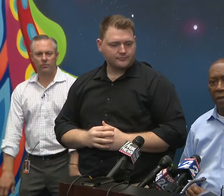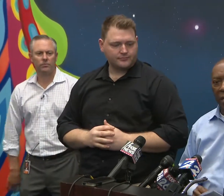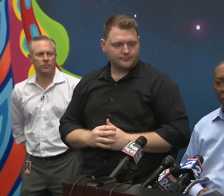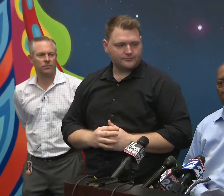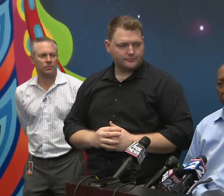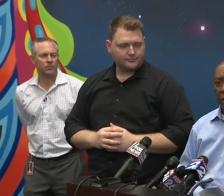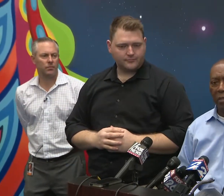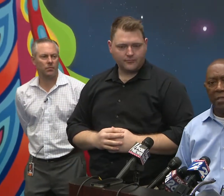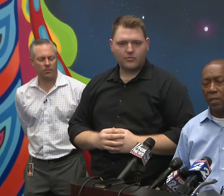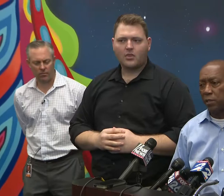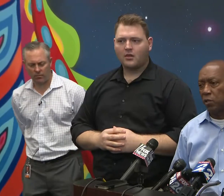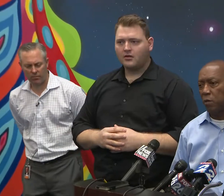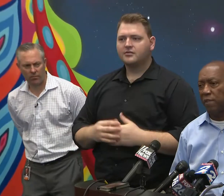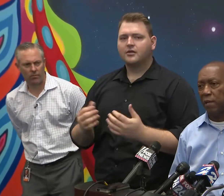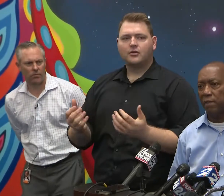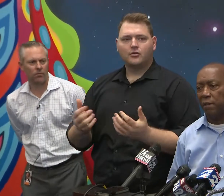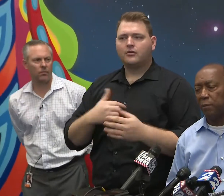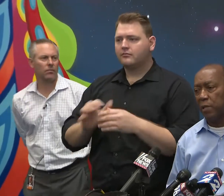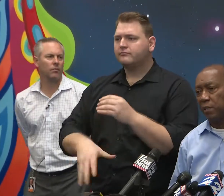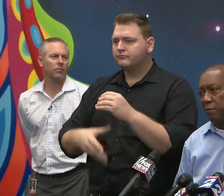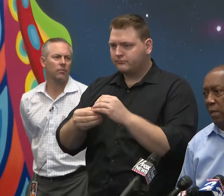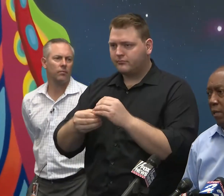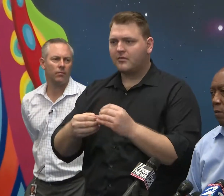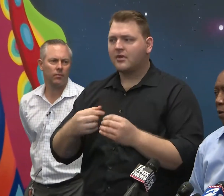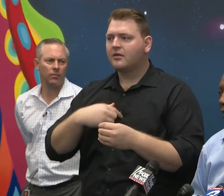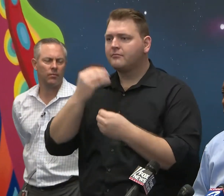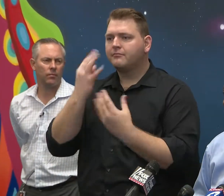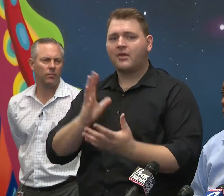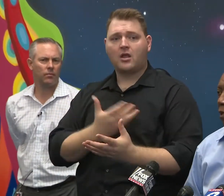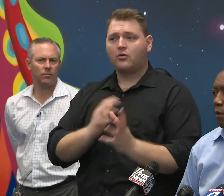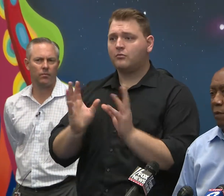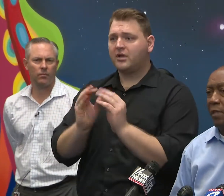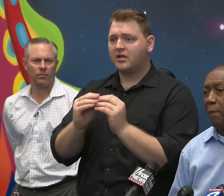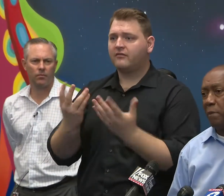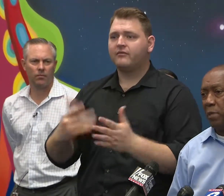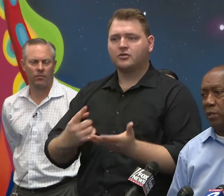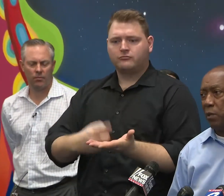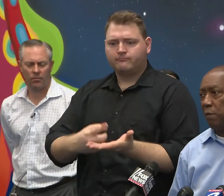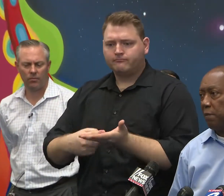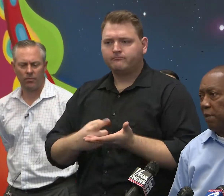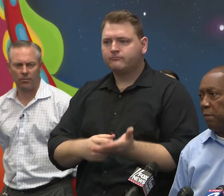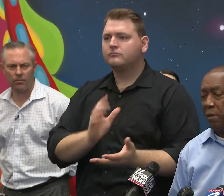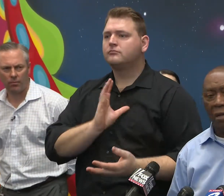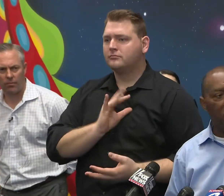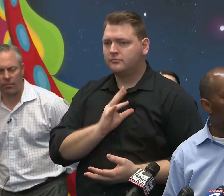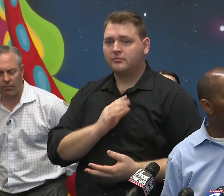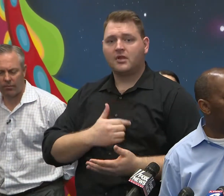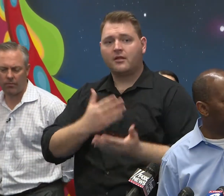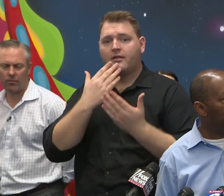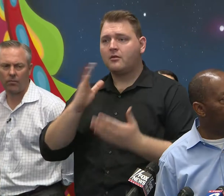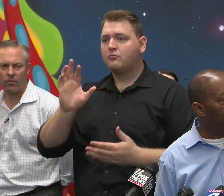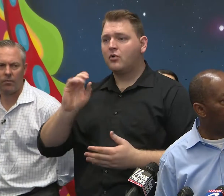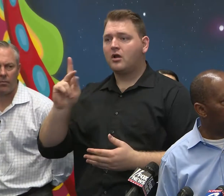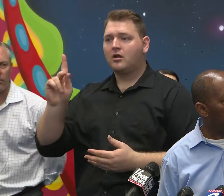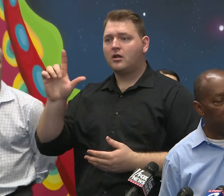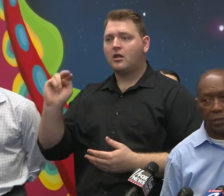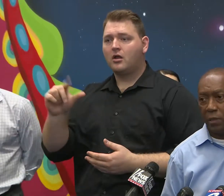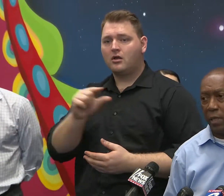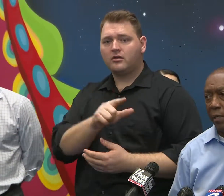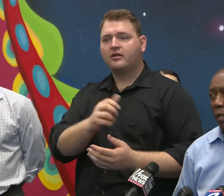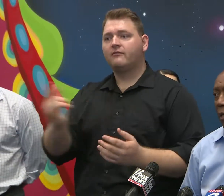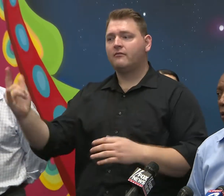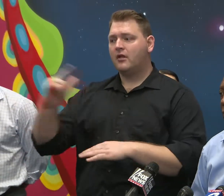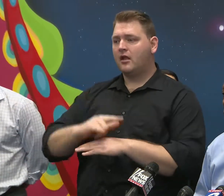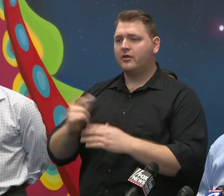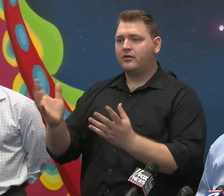Look, let me just underscore, we've had a very productive meeting. I want to thank Brock Long, the top administrator for FEMA, for flying in to visit with us